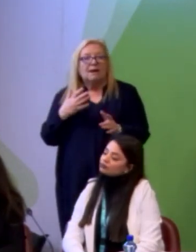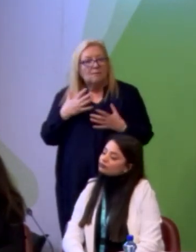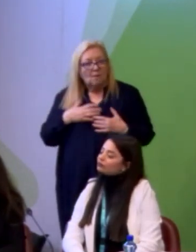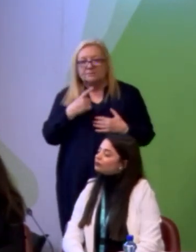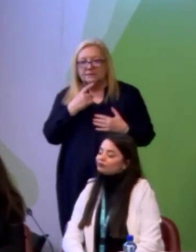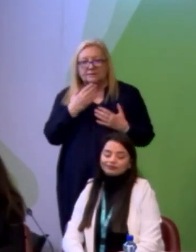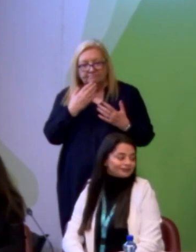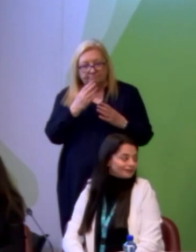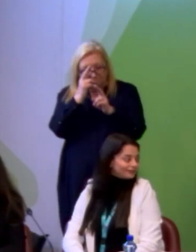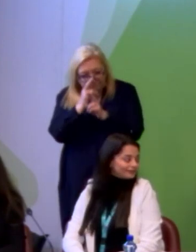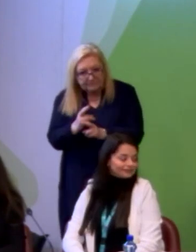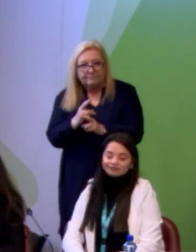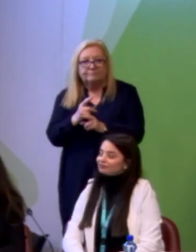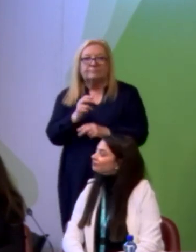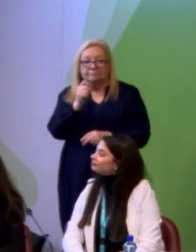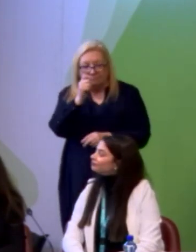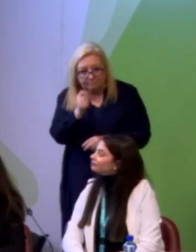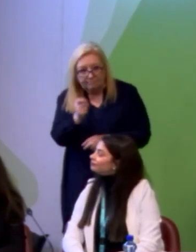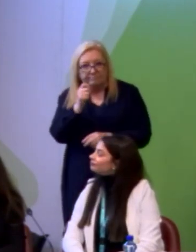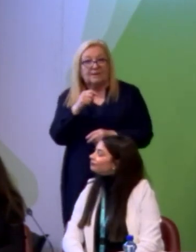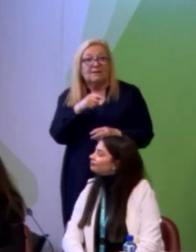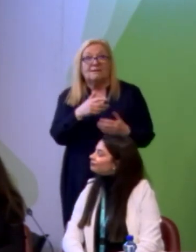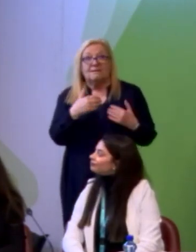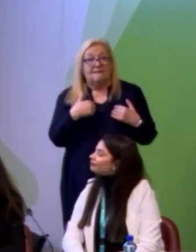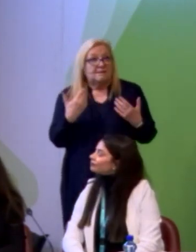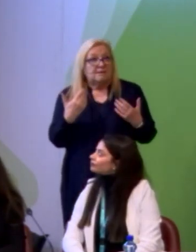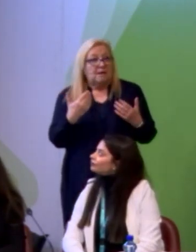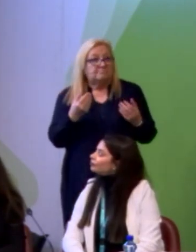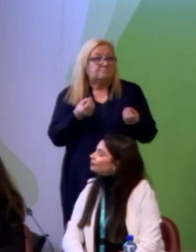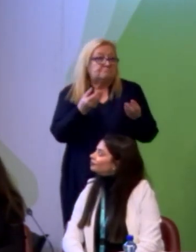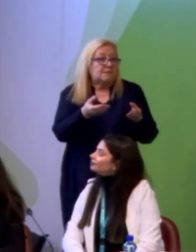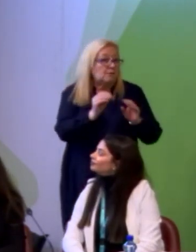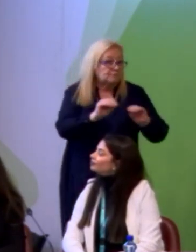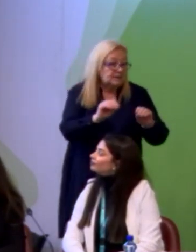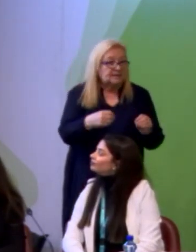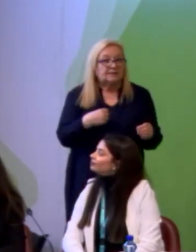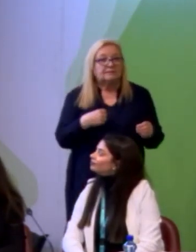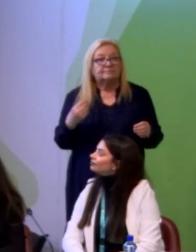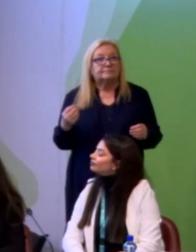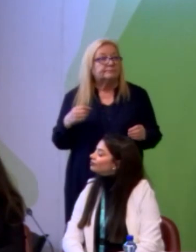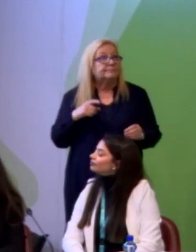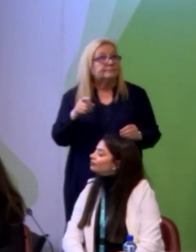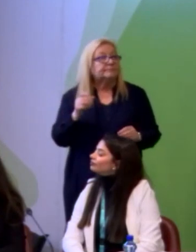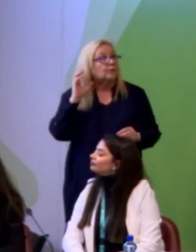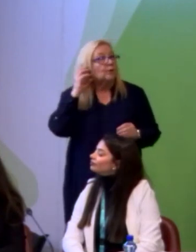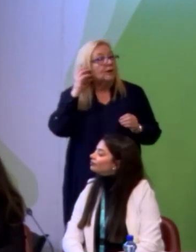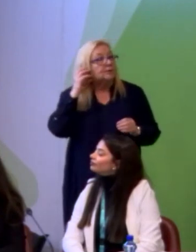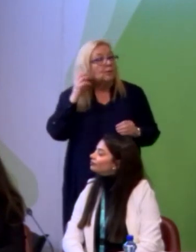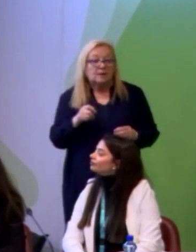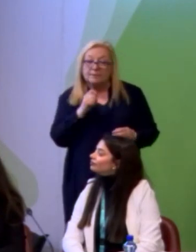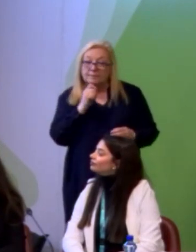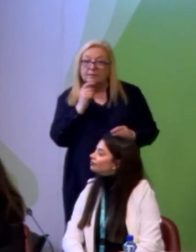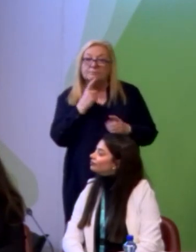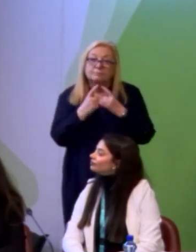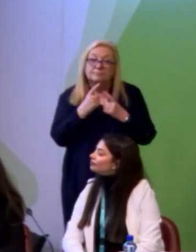do amazing things like radio shows and trainings. And one of the people there is my colleague, Sophia Mohammed, who's the